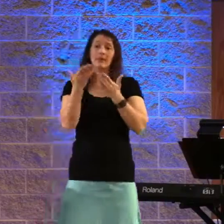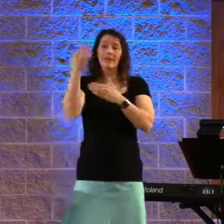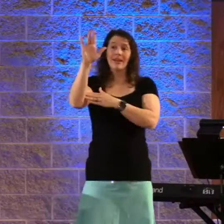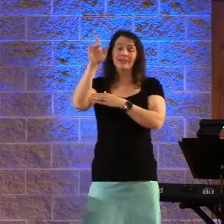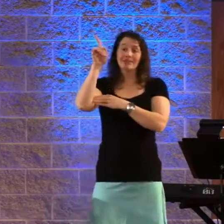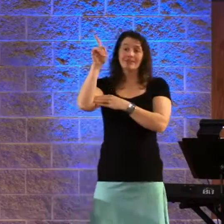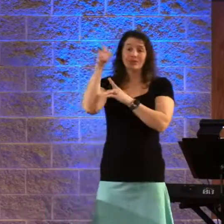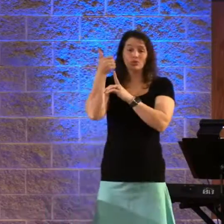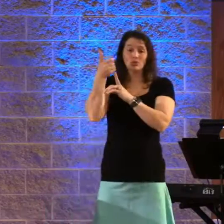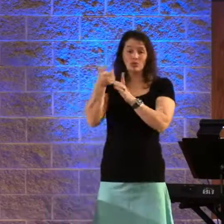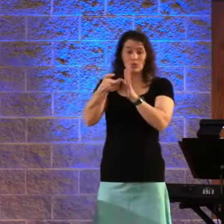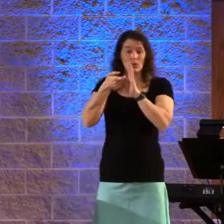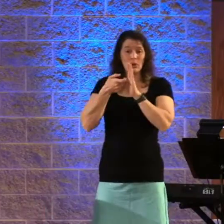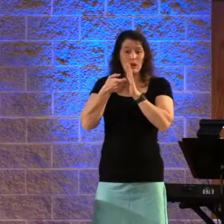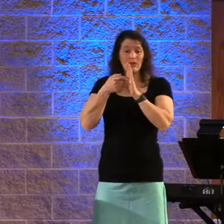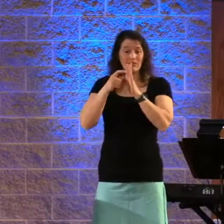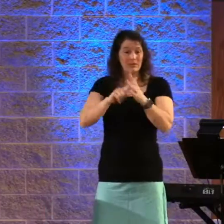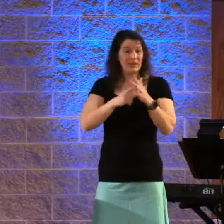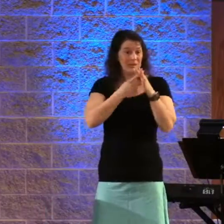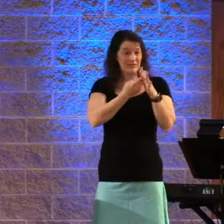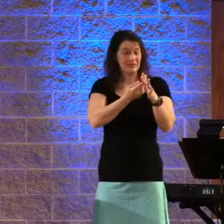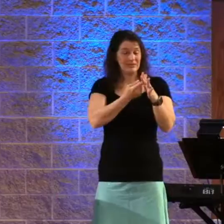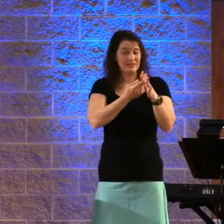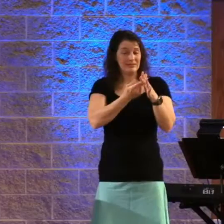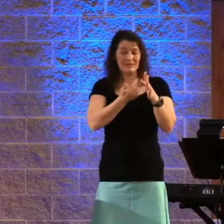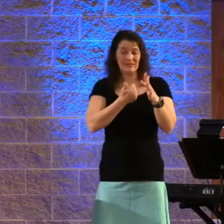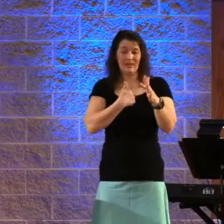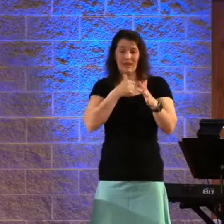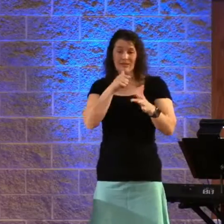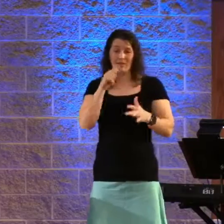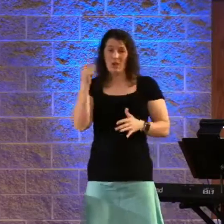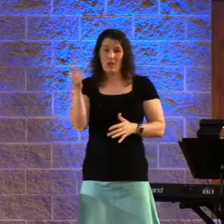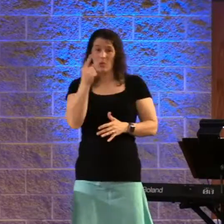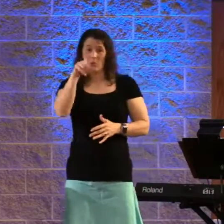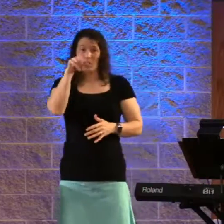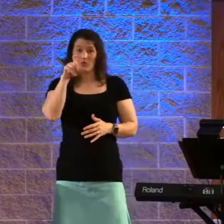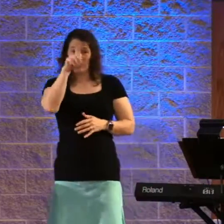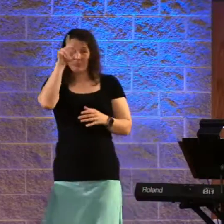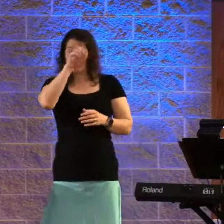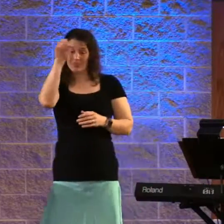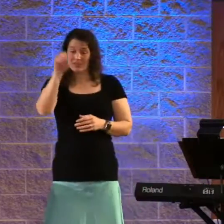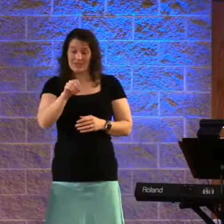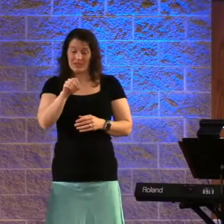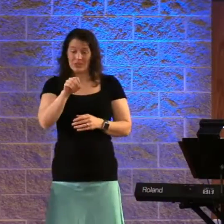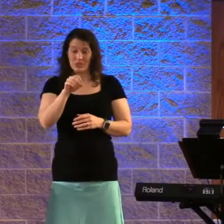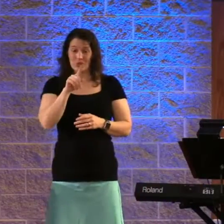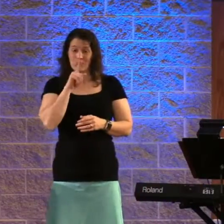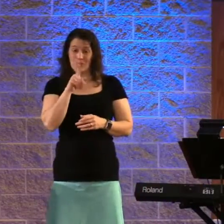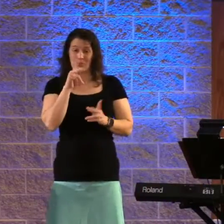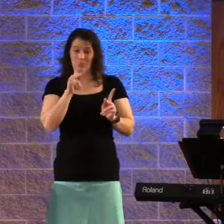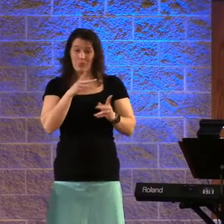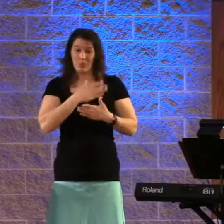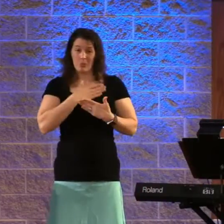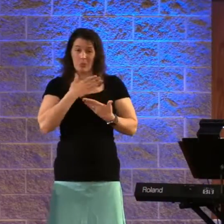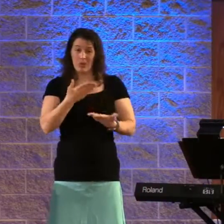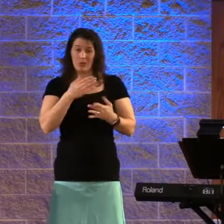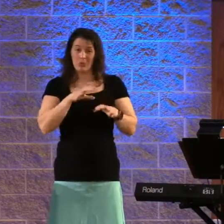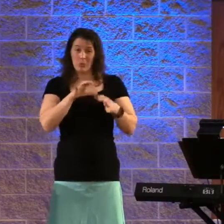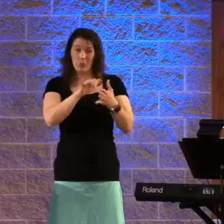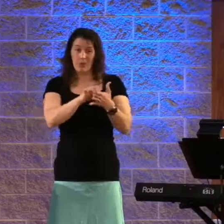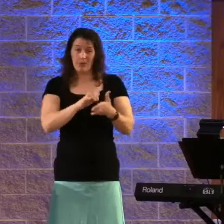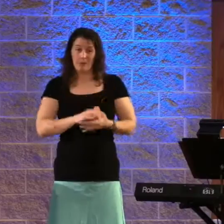to require at the outset, and I'm not always 100% sure that people are willing to do